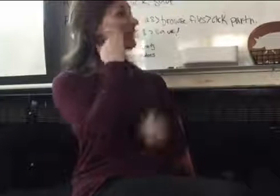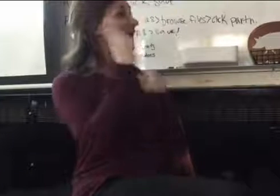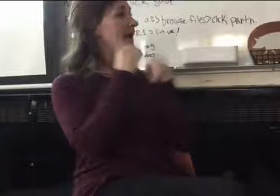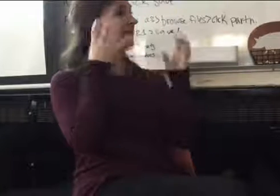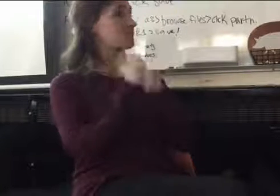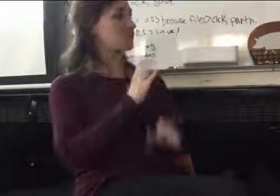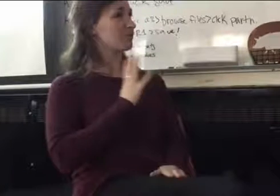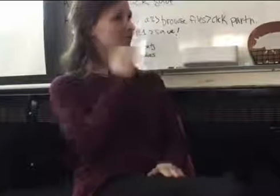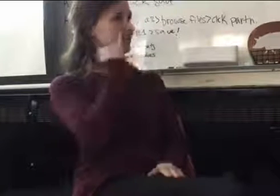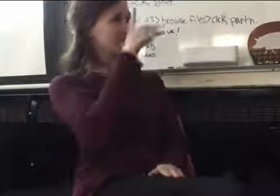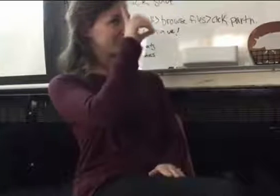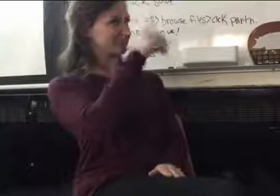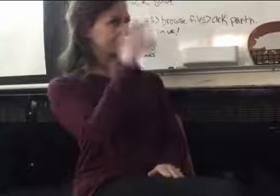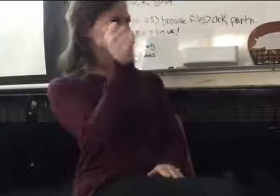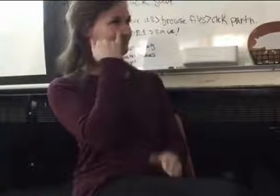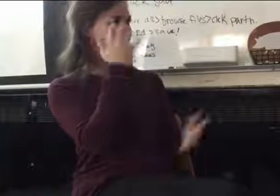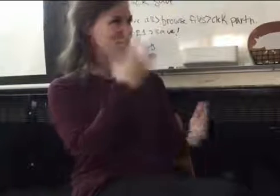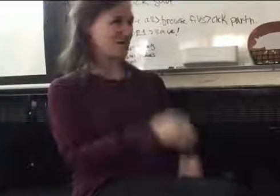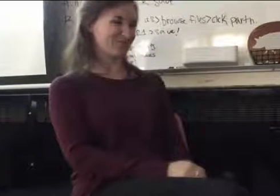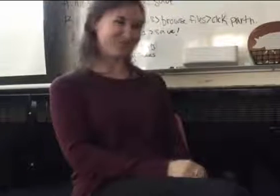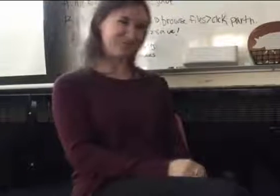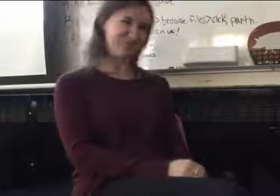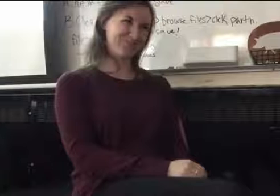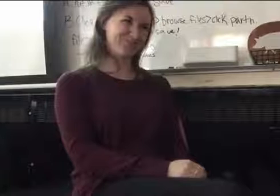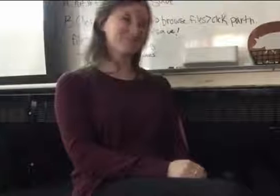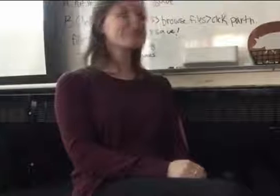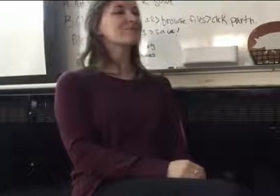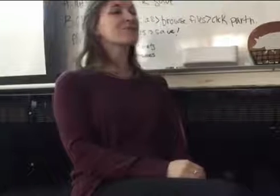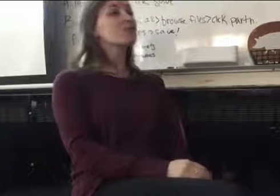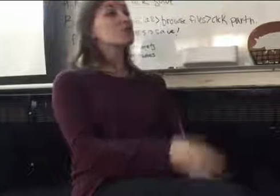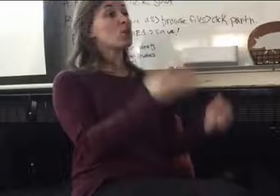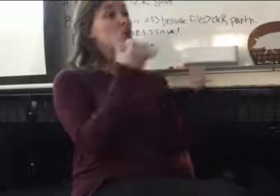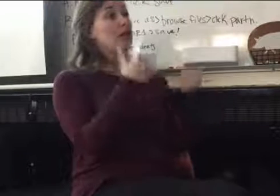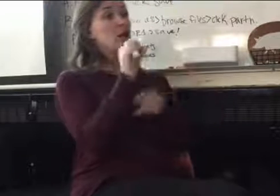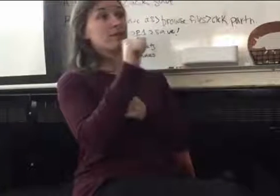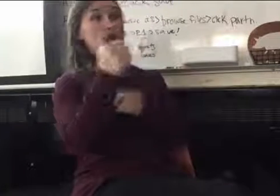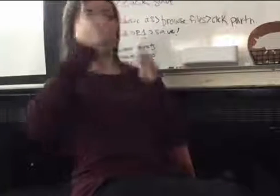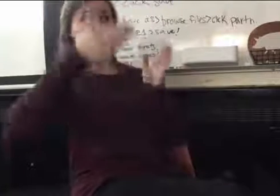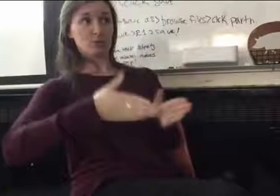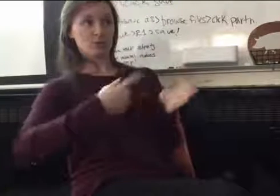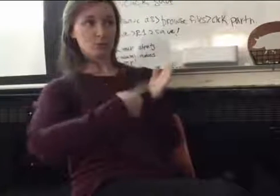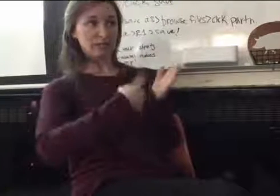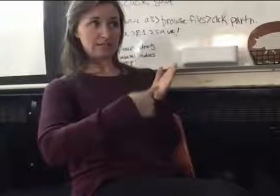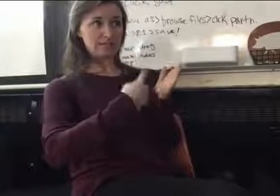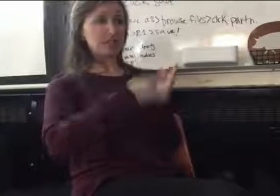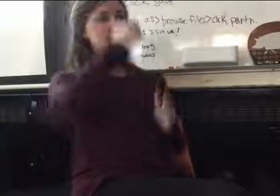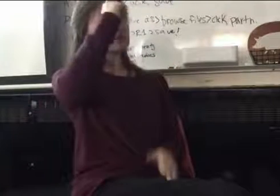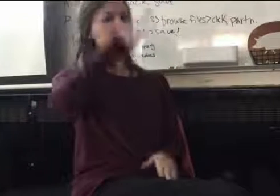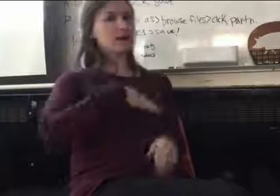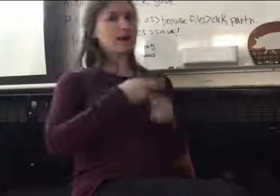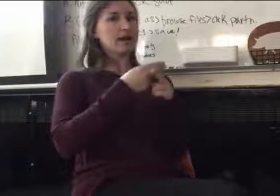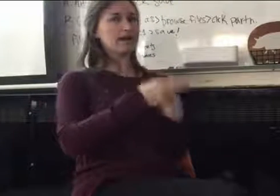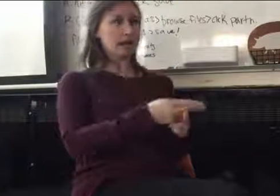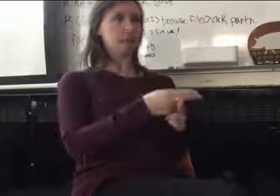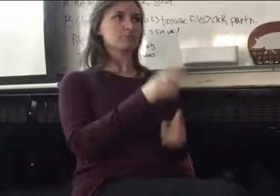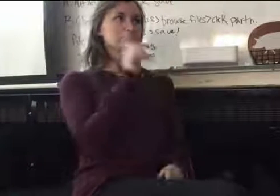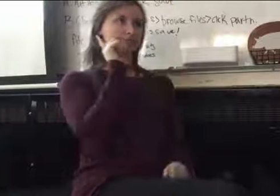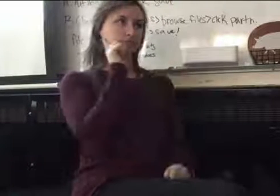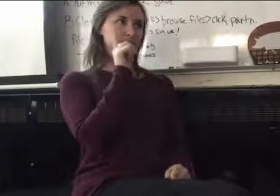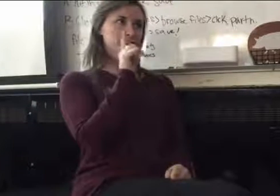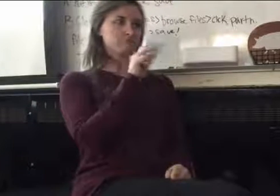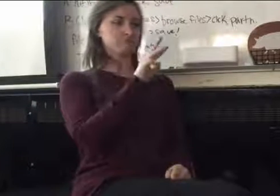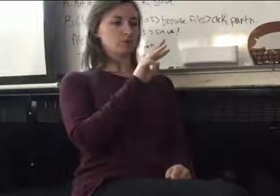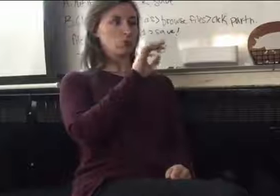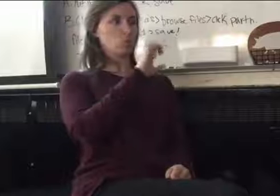time. Now, the other person that we're going to talk about really quick is a guy named William T. Sherman. And